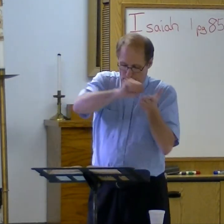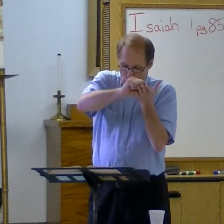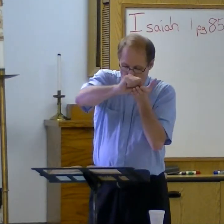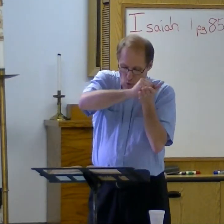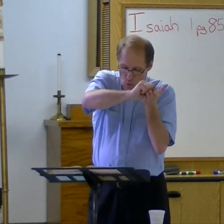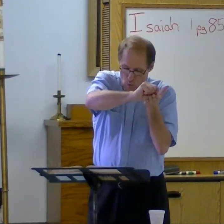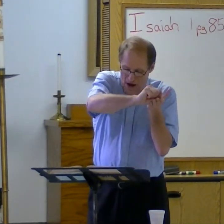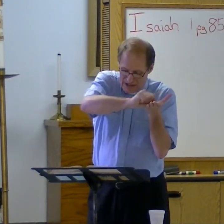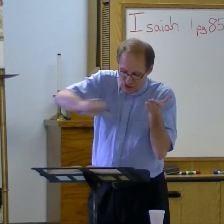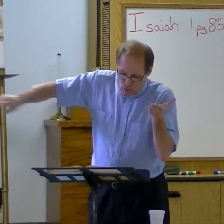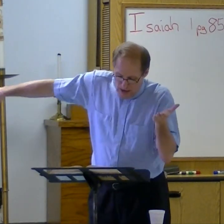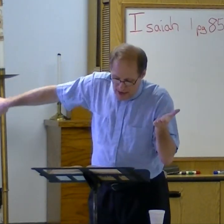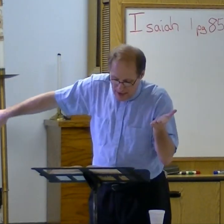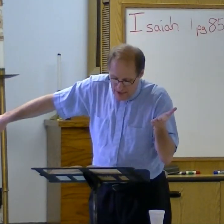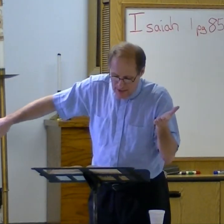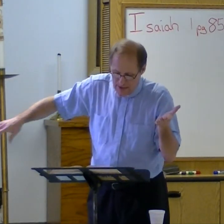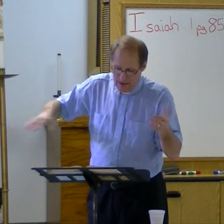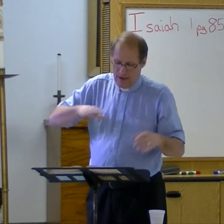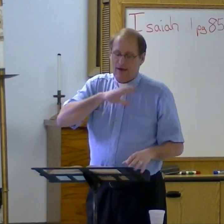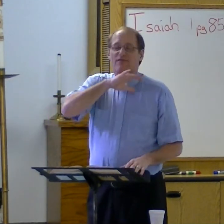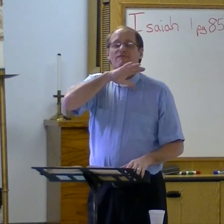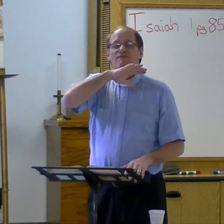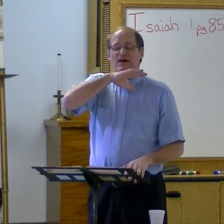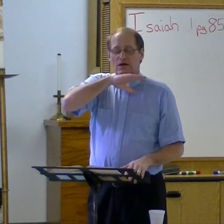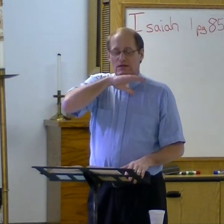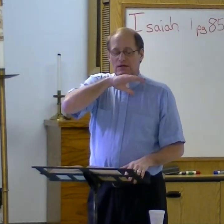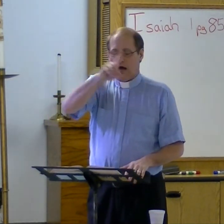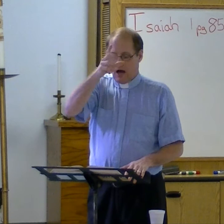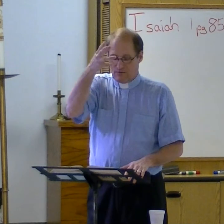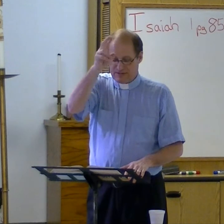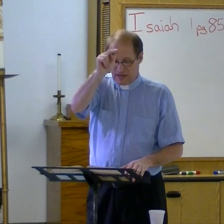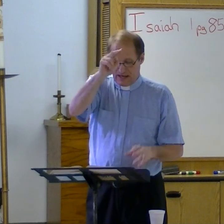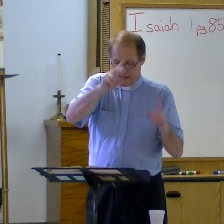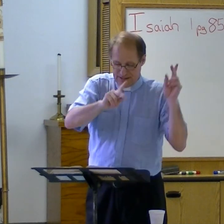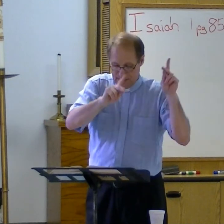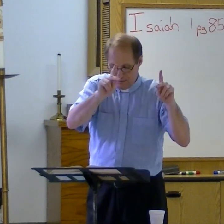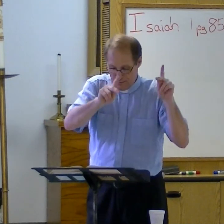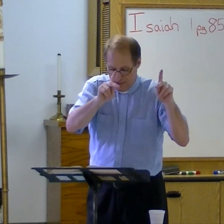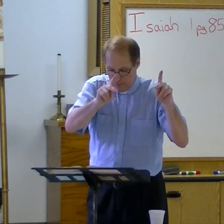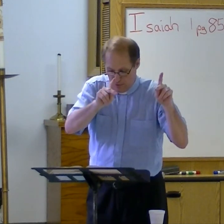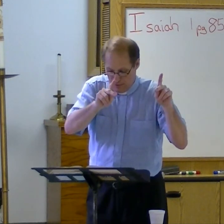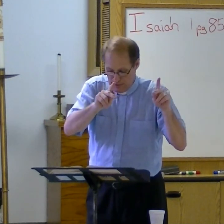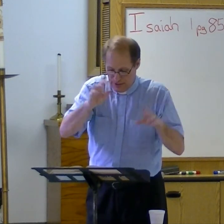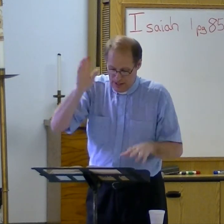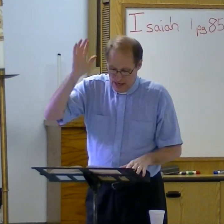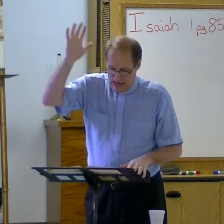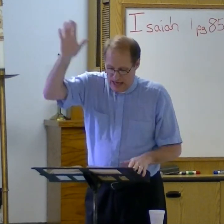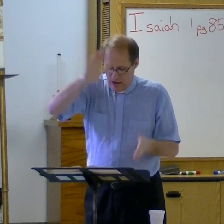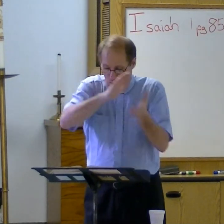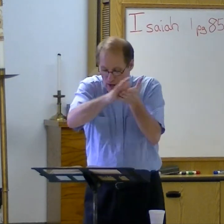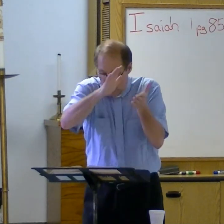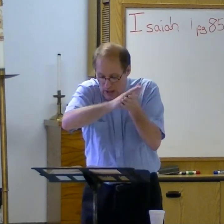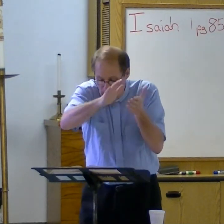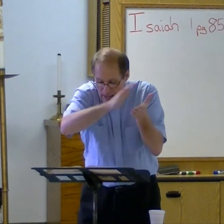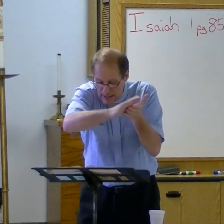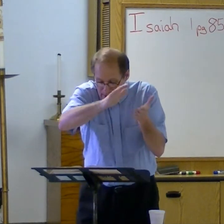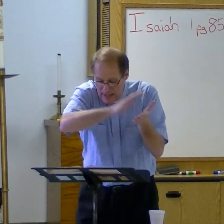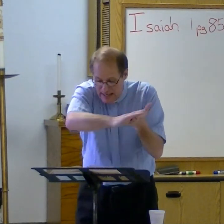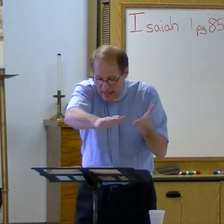will wash away the filth of Zion's people. He will